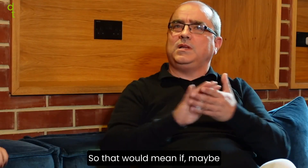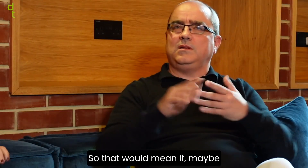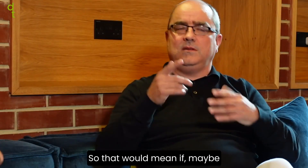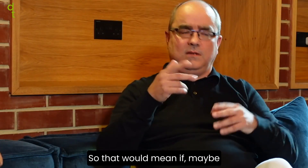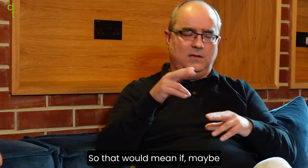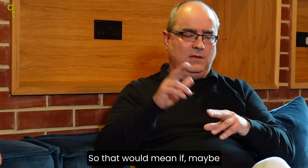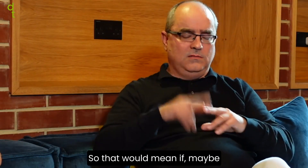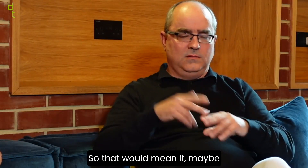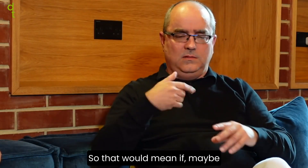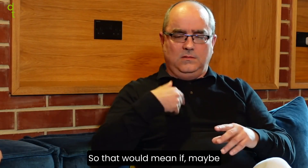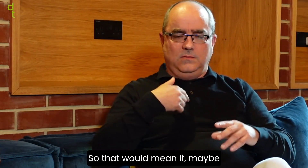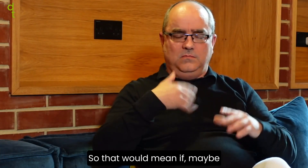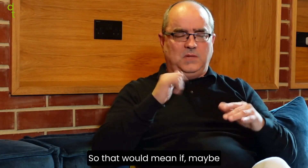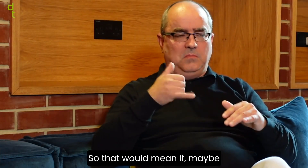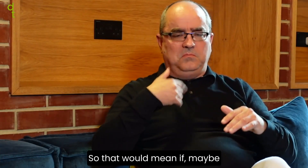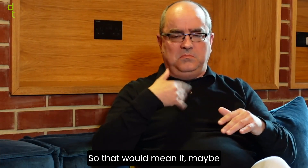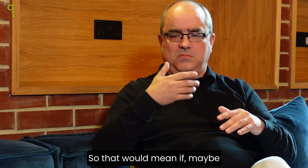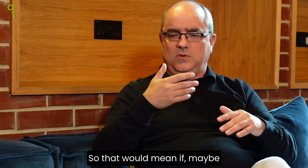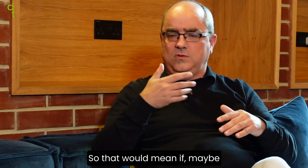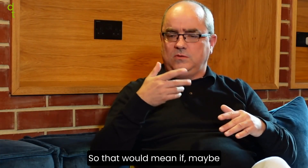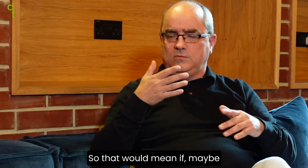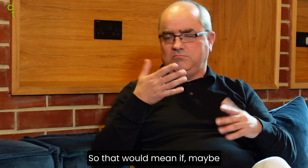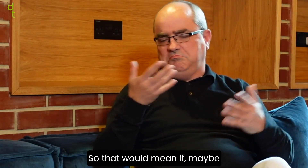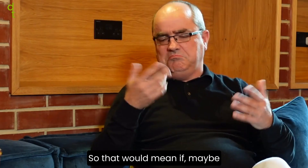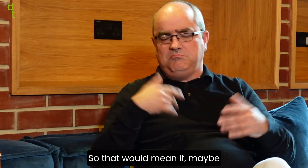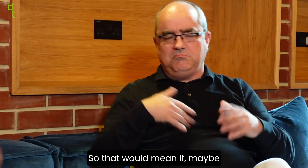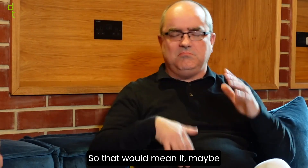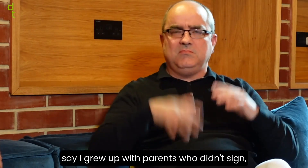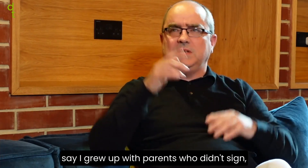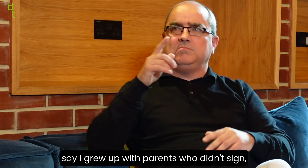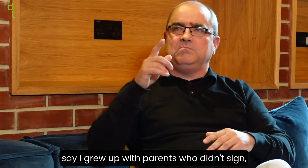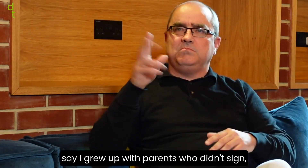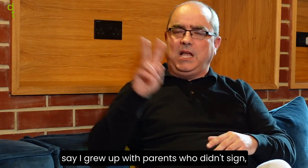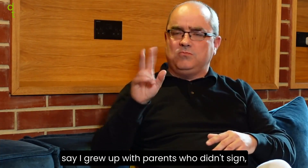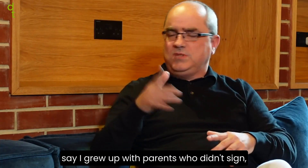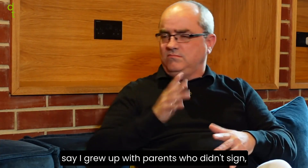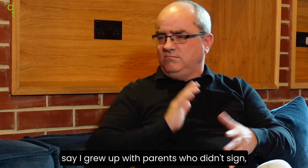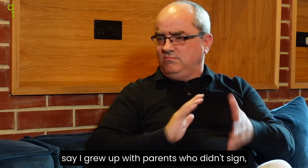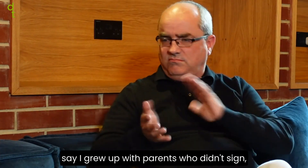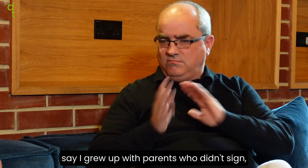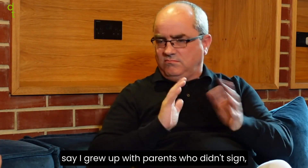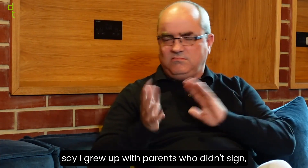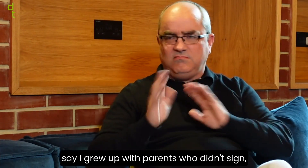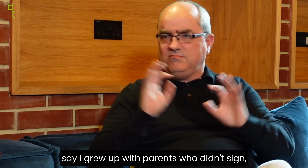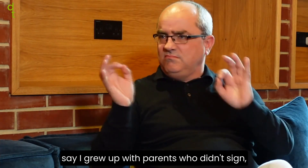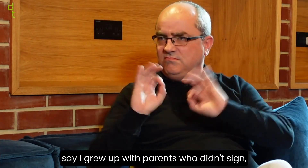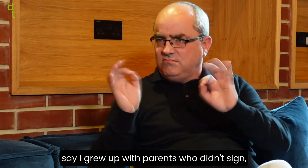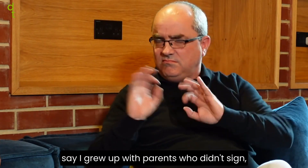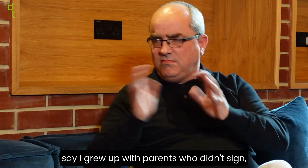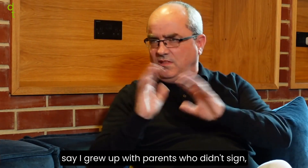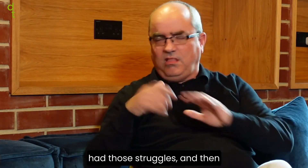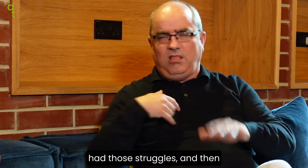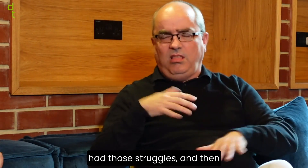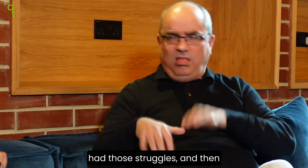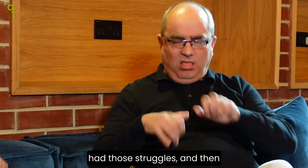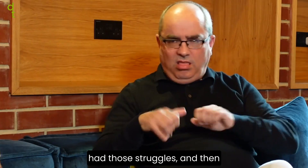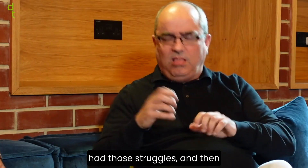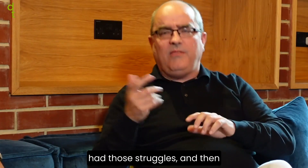So that would mean if maybe, say, I grew up with parents who didn't sign, had